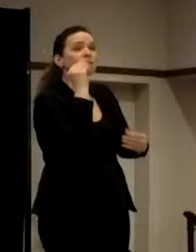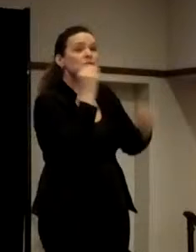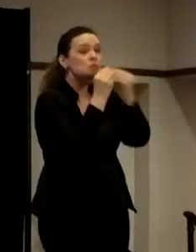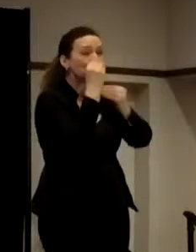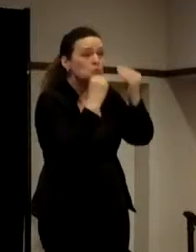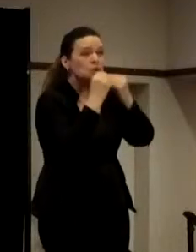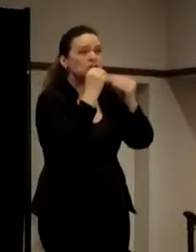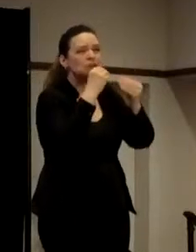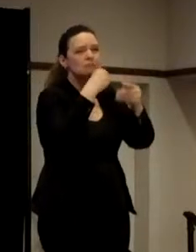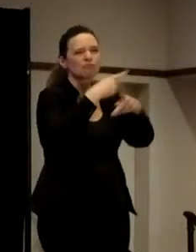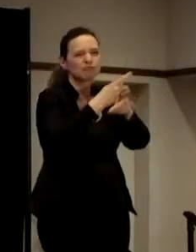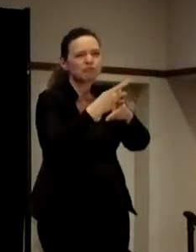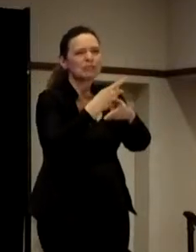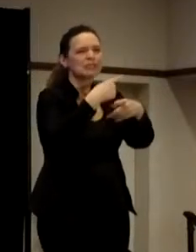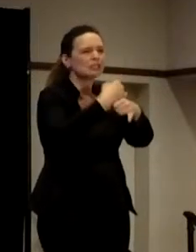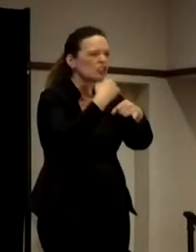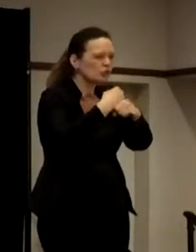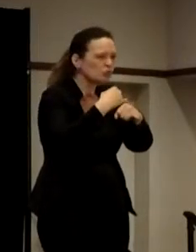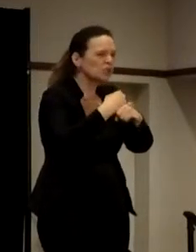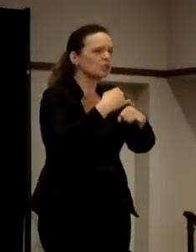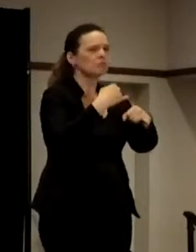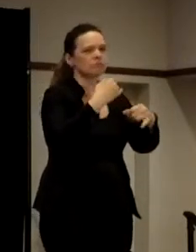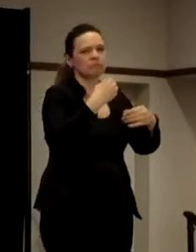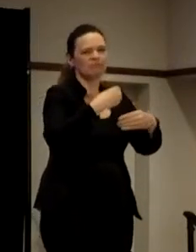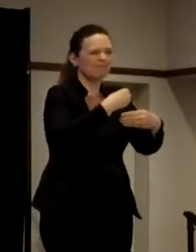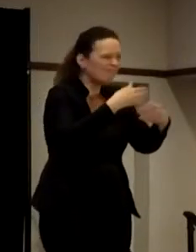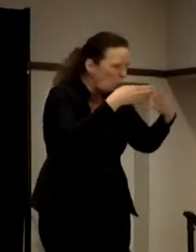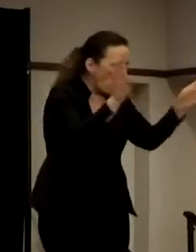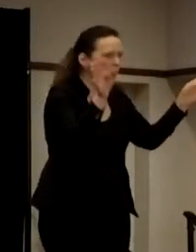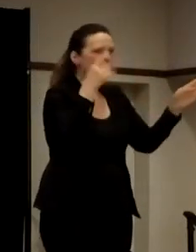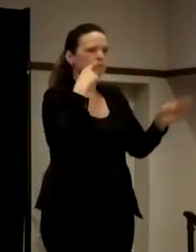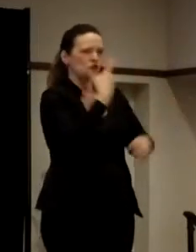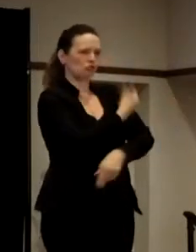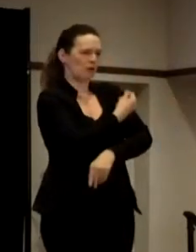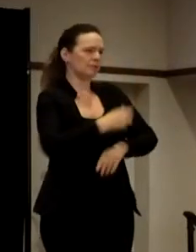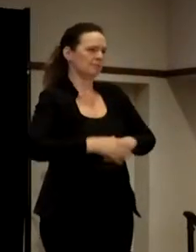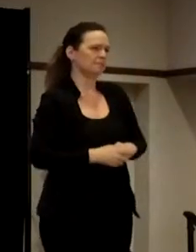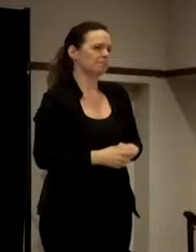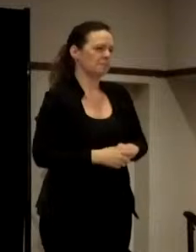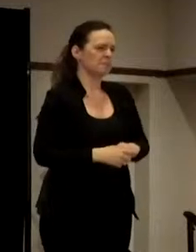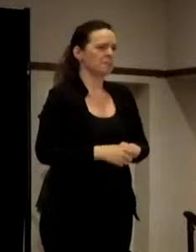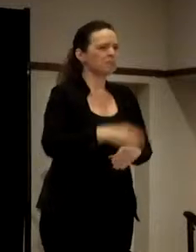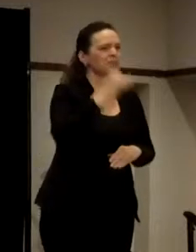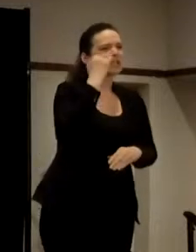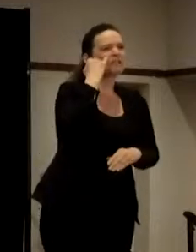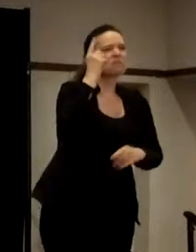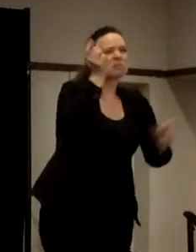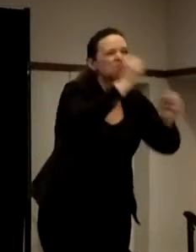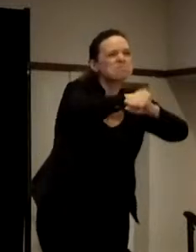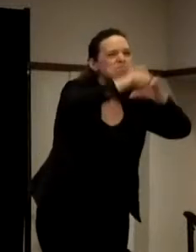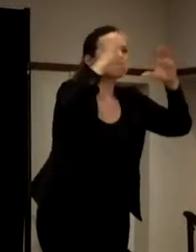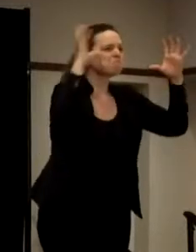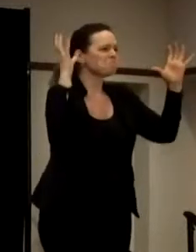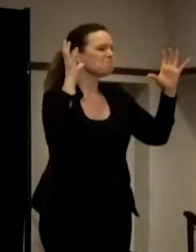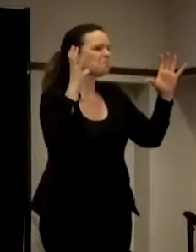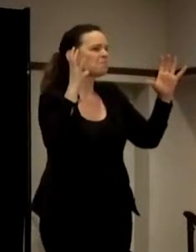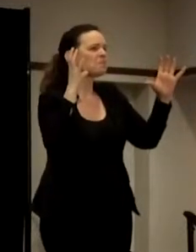doesn't make sense. So if you think about it, there's a little bit of the upstate downstate divide